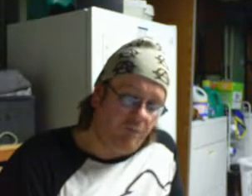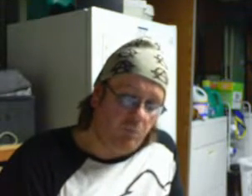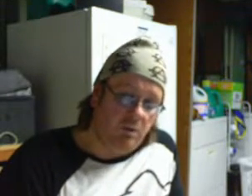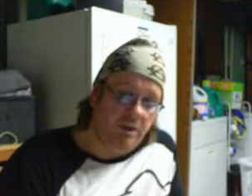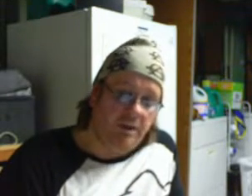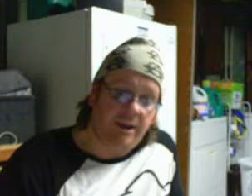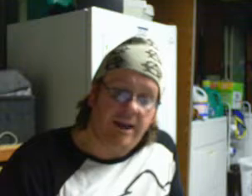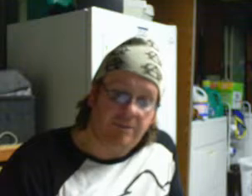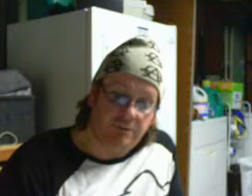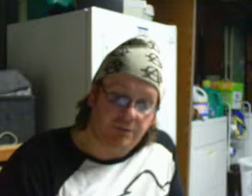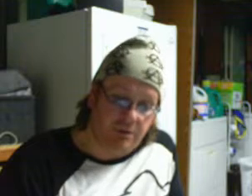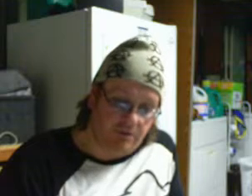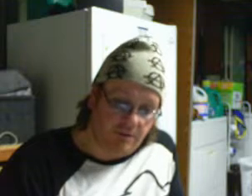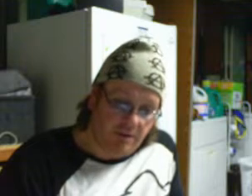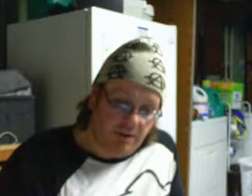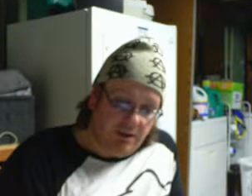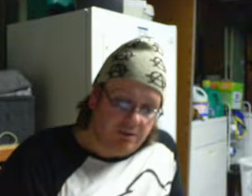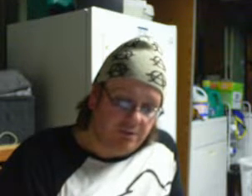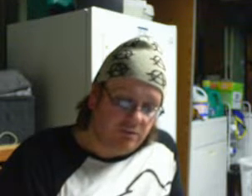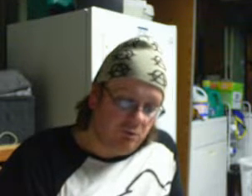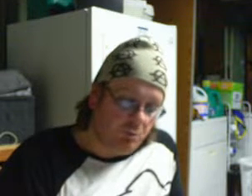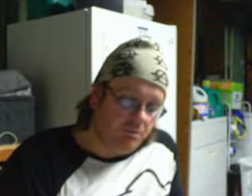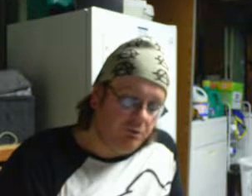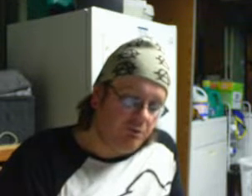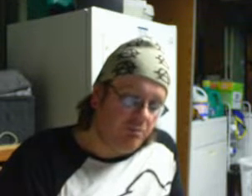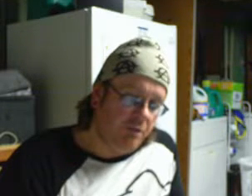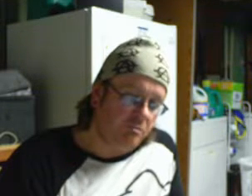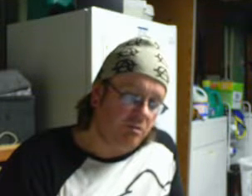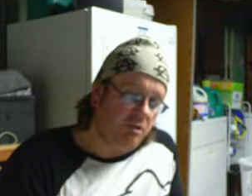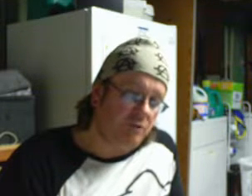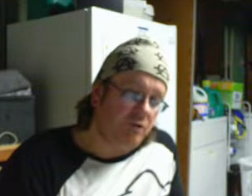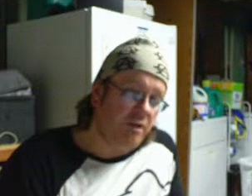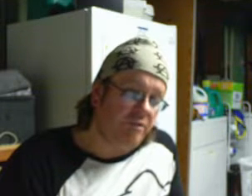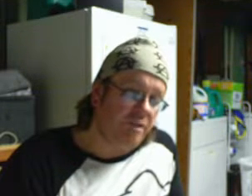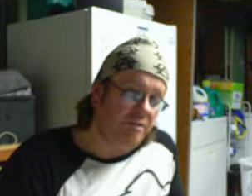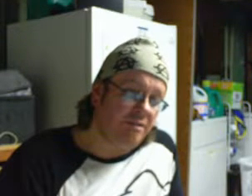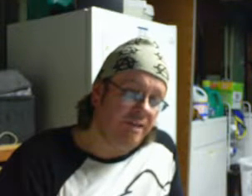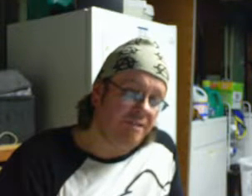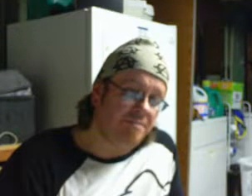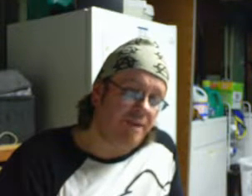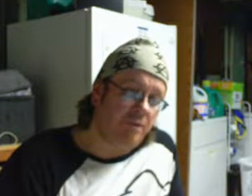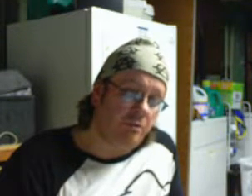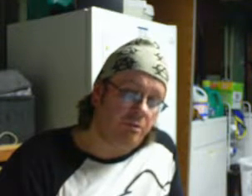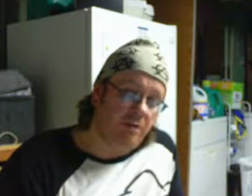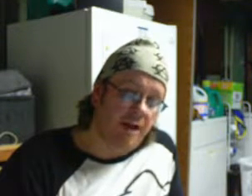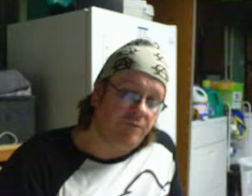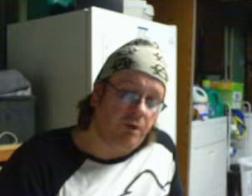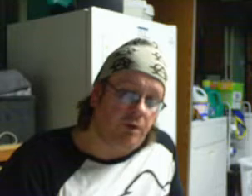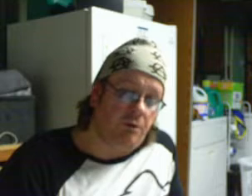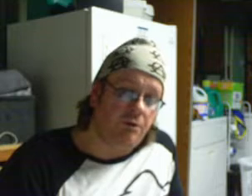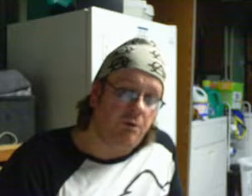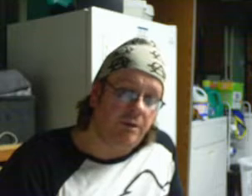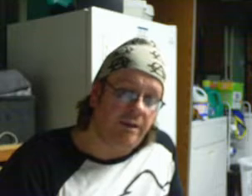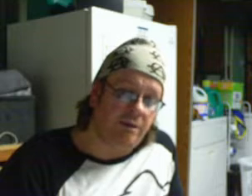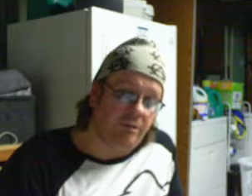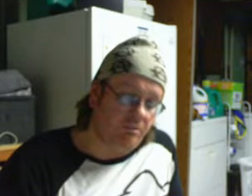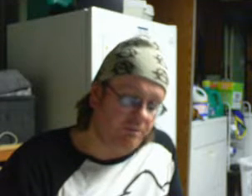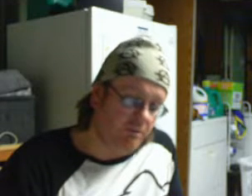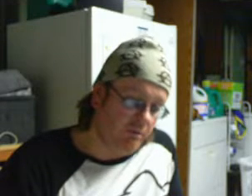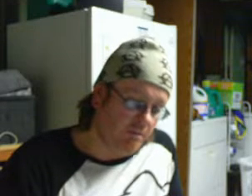one and half to the other. At this, the woman who was the mother of the living child said, let them give her the live child, on no account let them kill him.